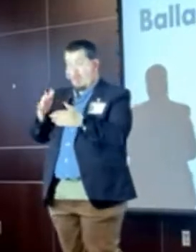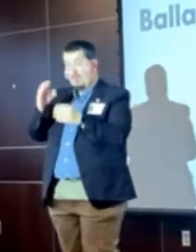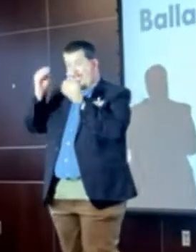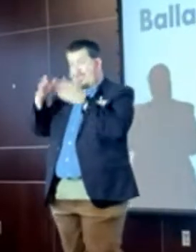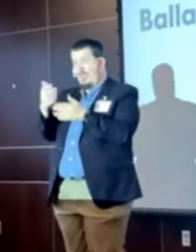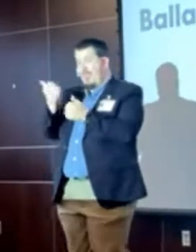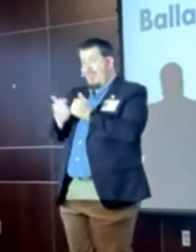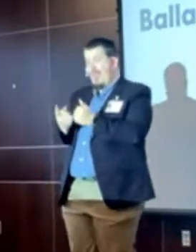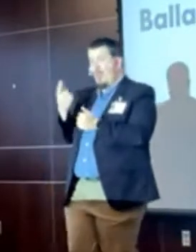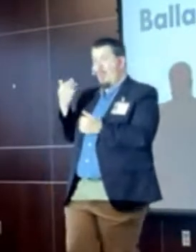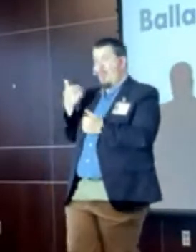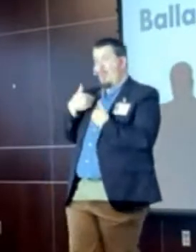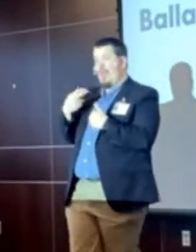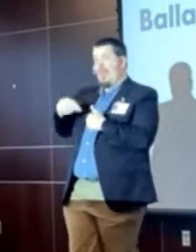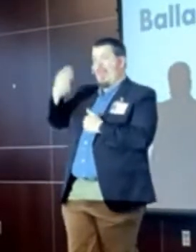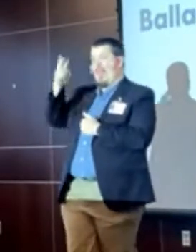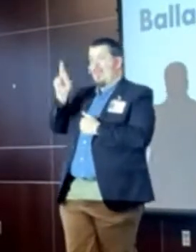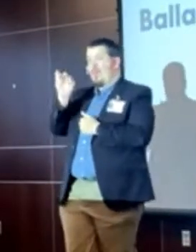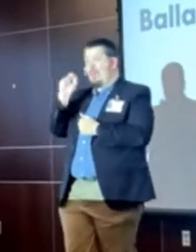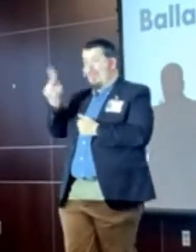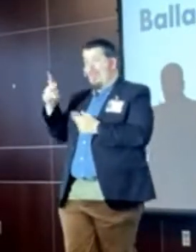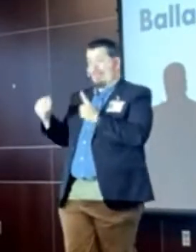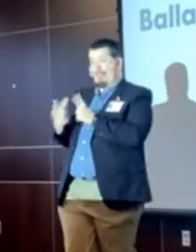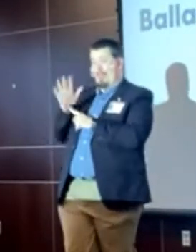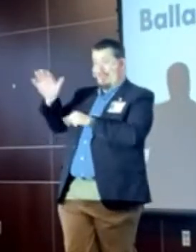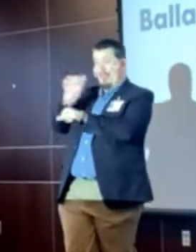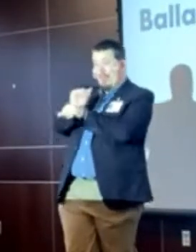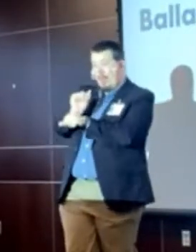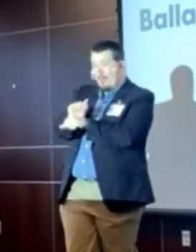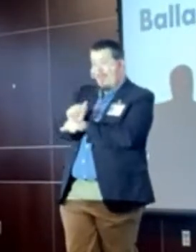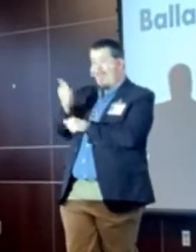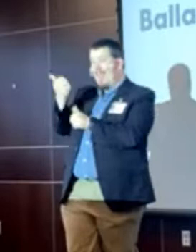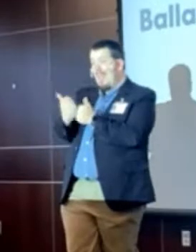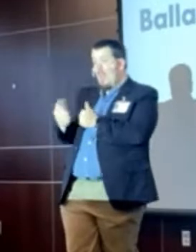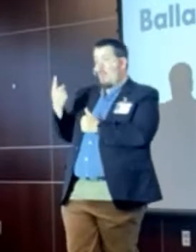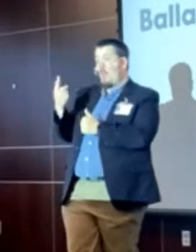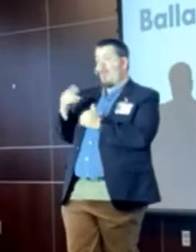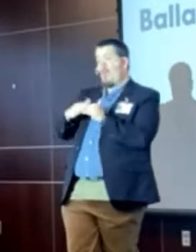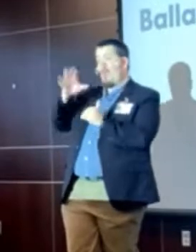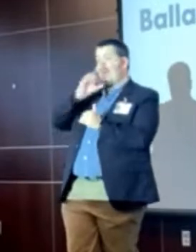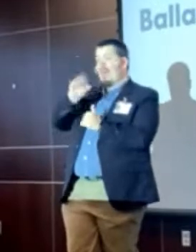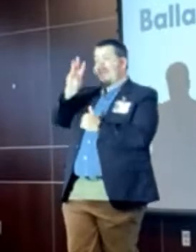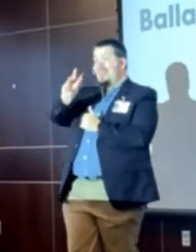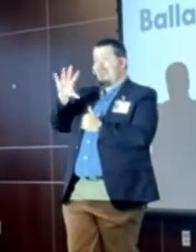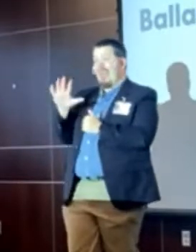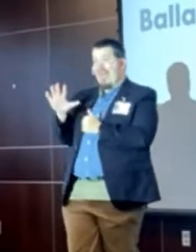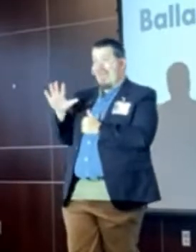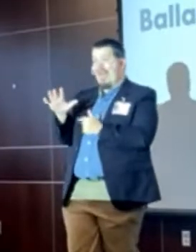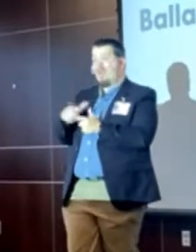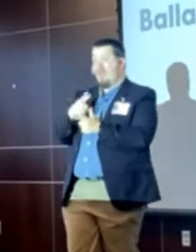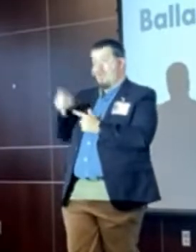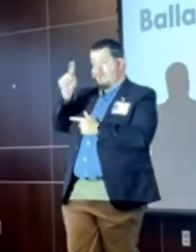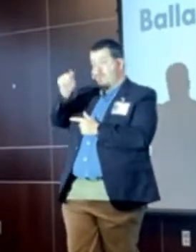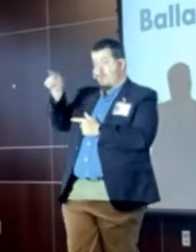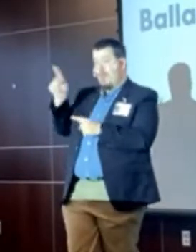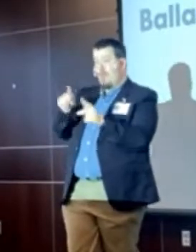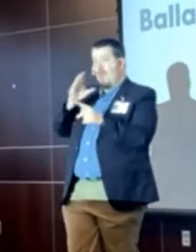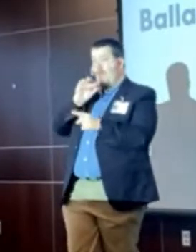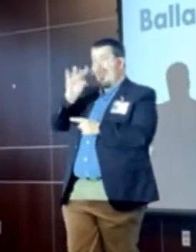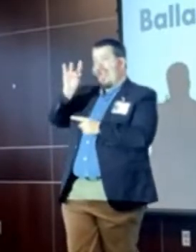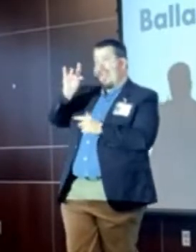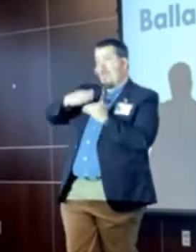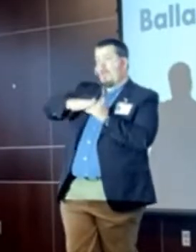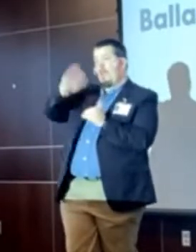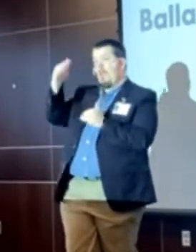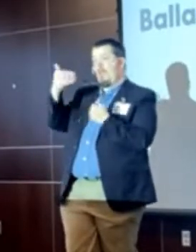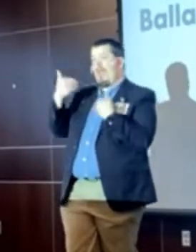teachers, anyone with a high-risk occupational exposure, anyone over the age of 65, and then those people 18 and older